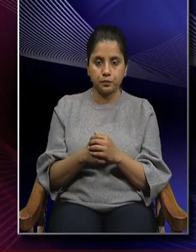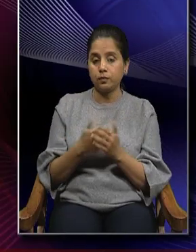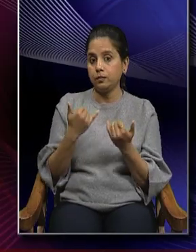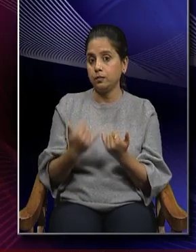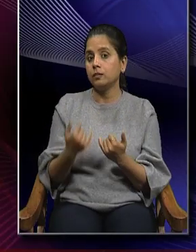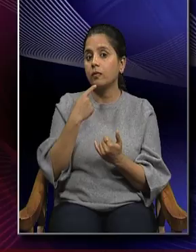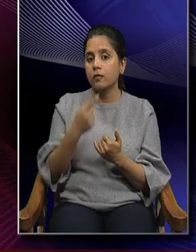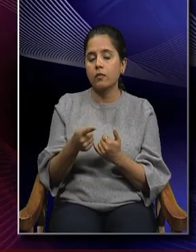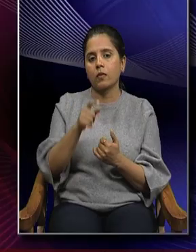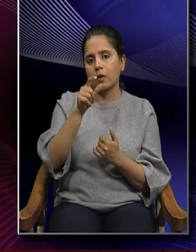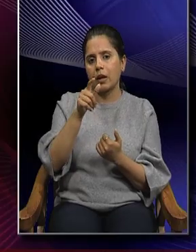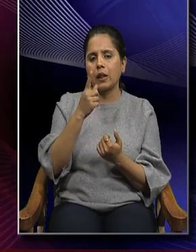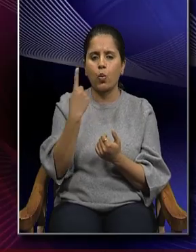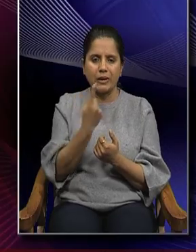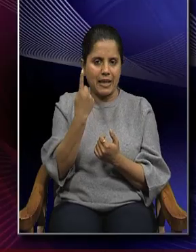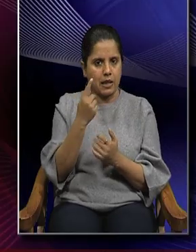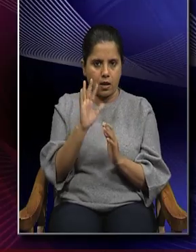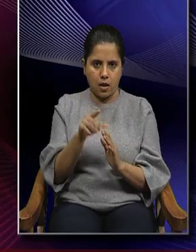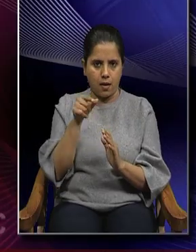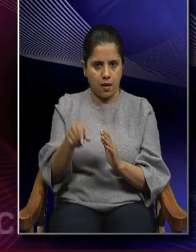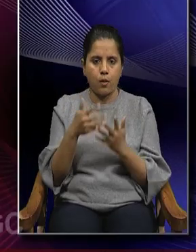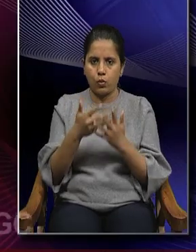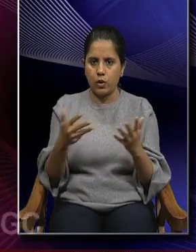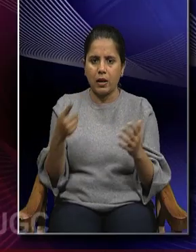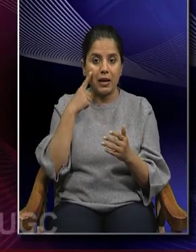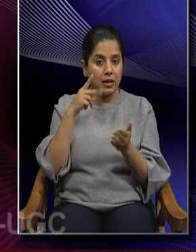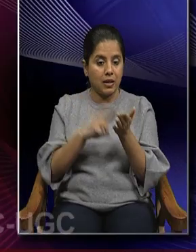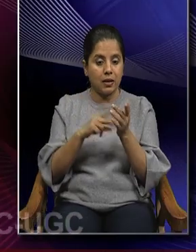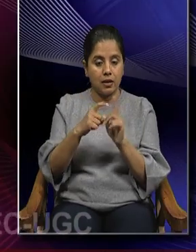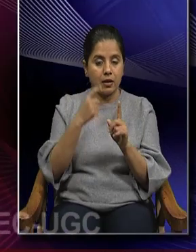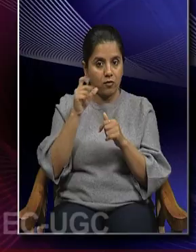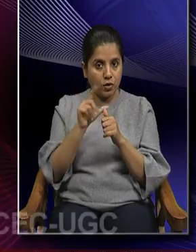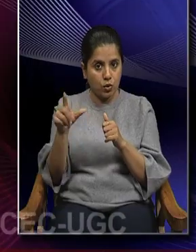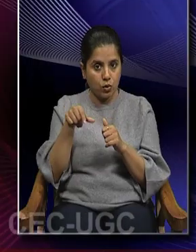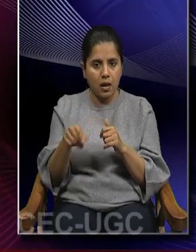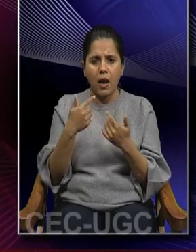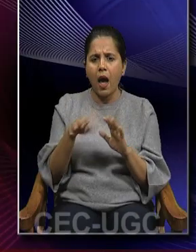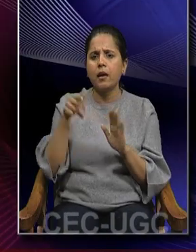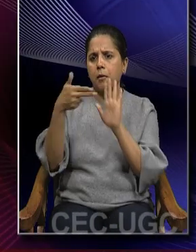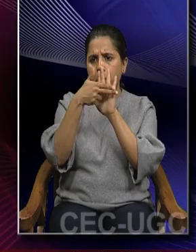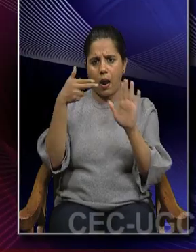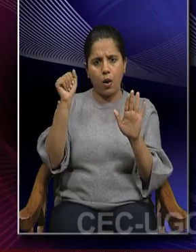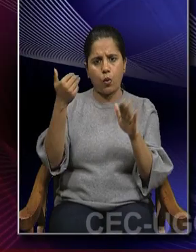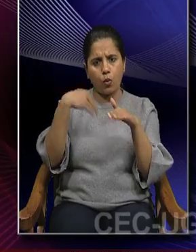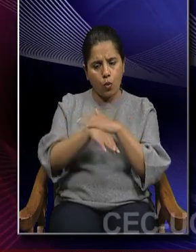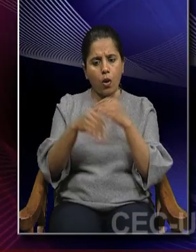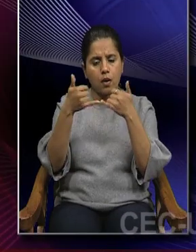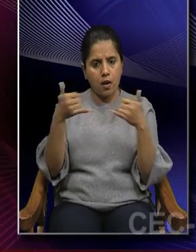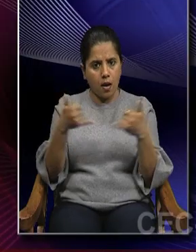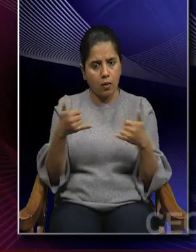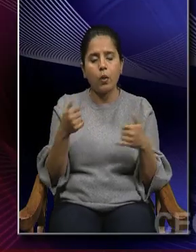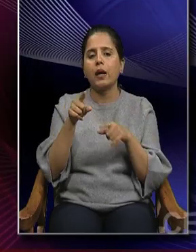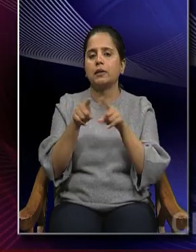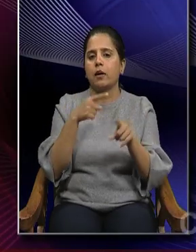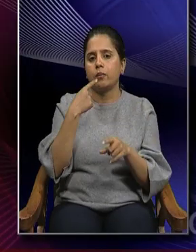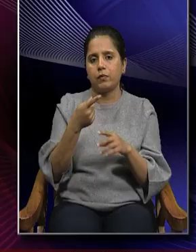coming to individual product. What is individual product? Any brand or variant of a brand in a product line. For